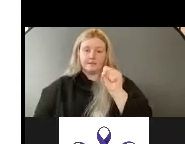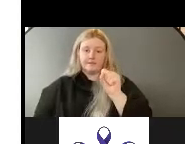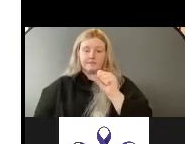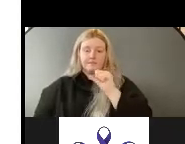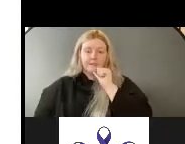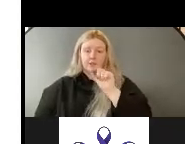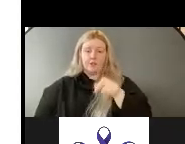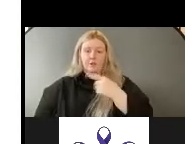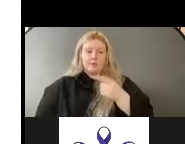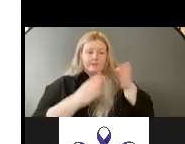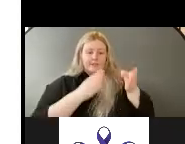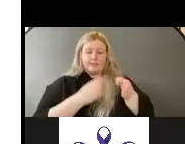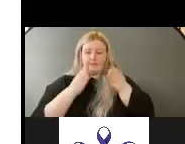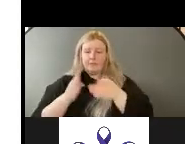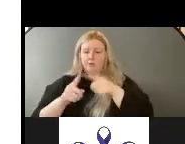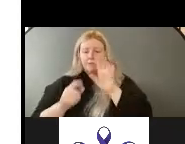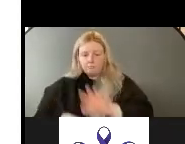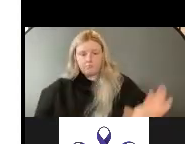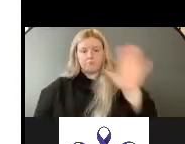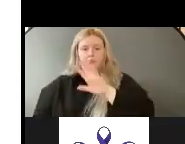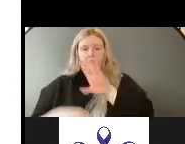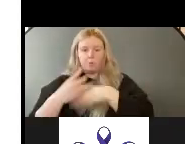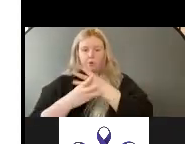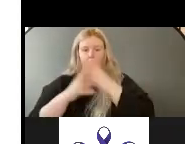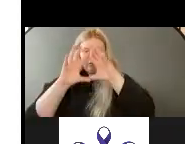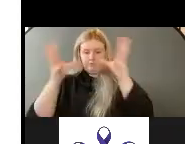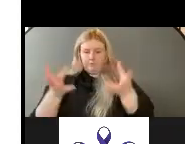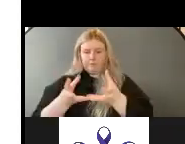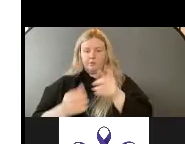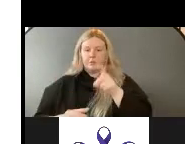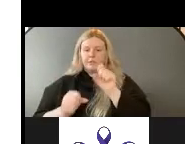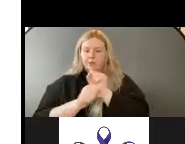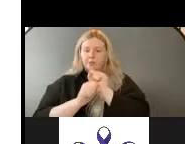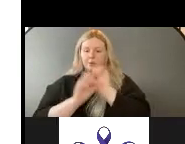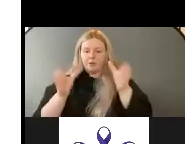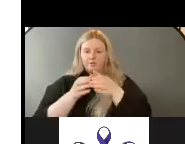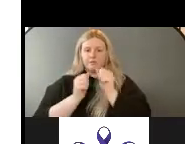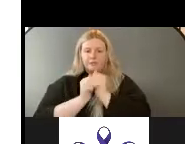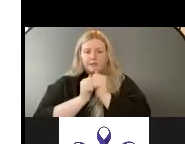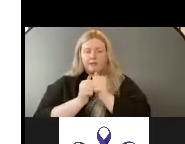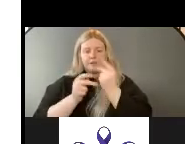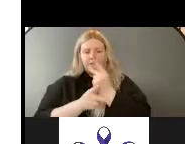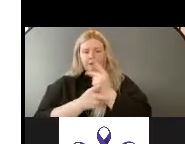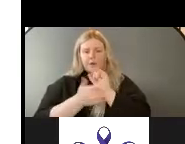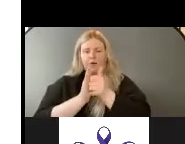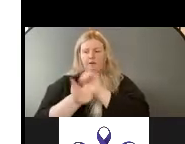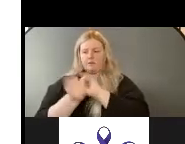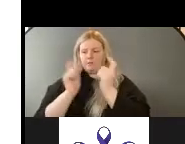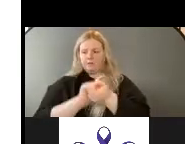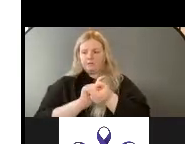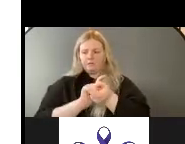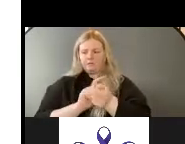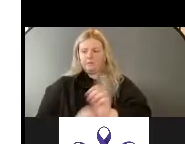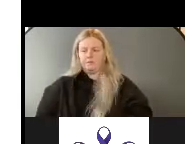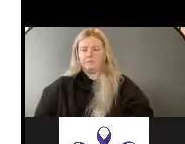about individuals. So we need a collective approach to make this kind of social change that we're talking about. This is the long